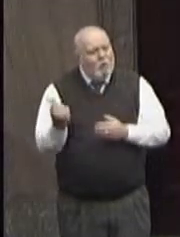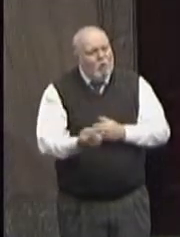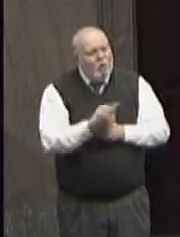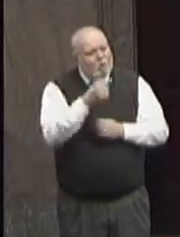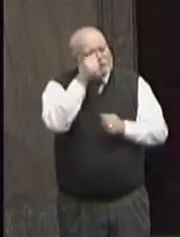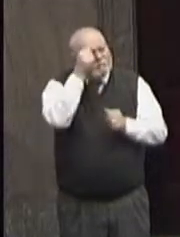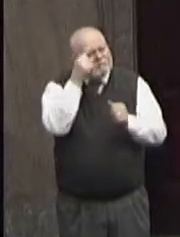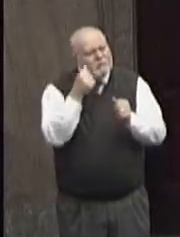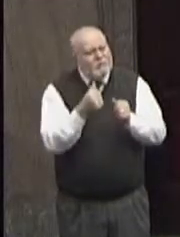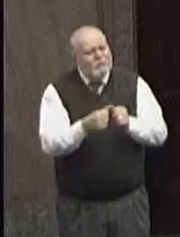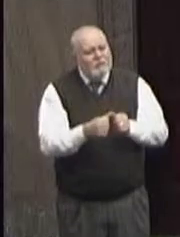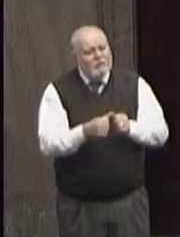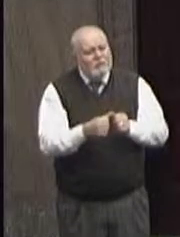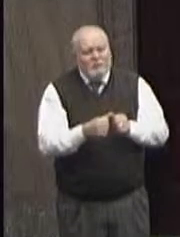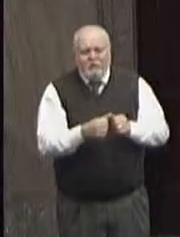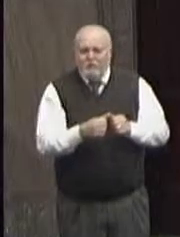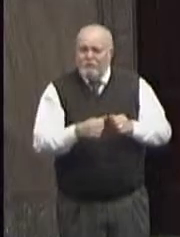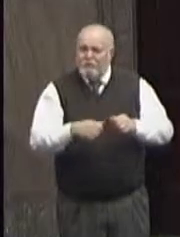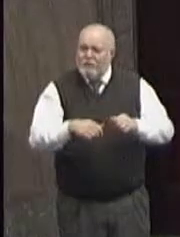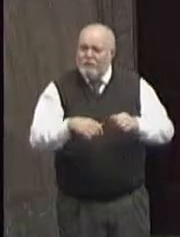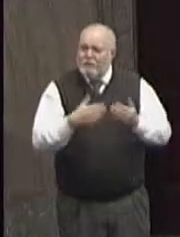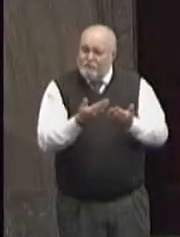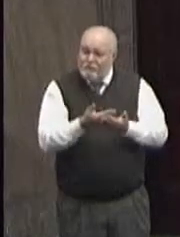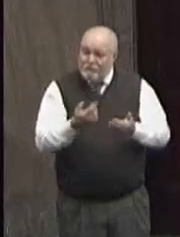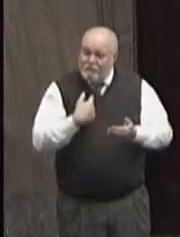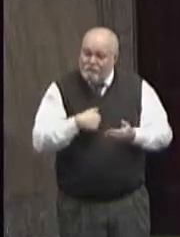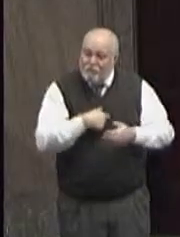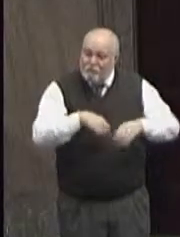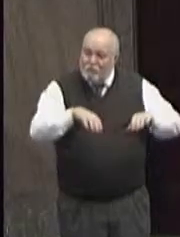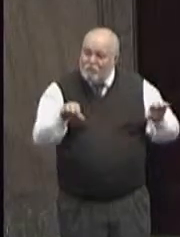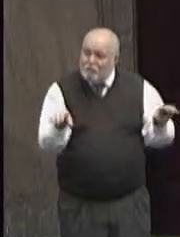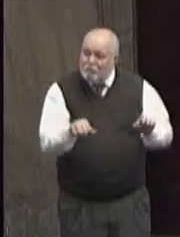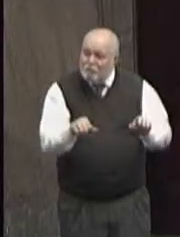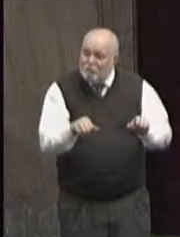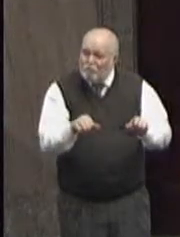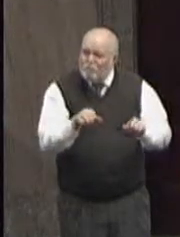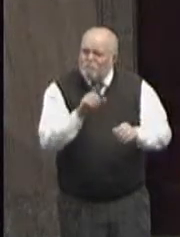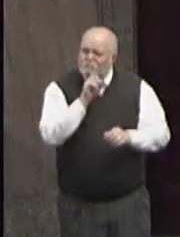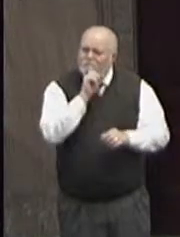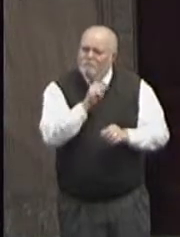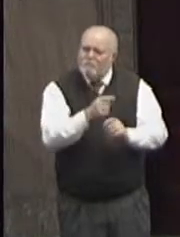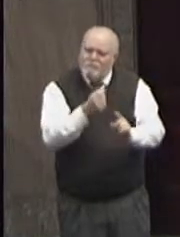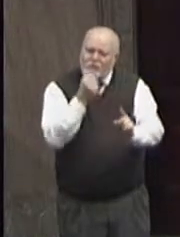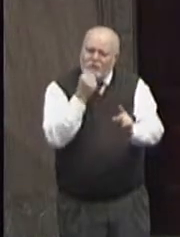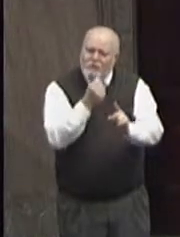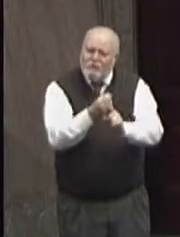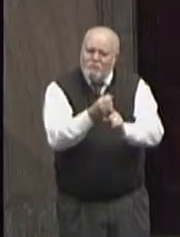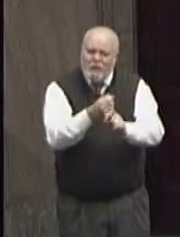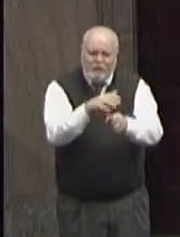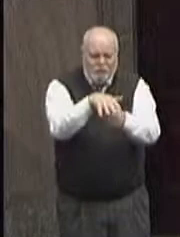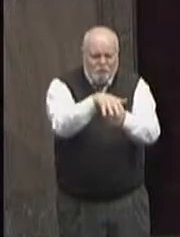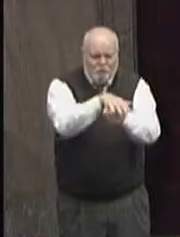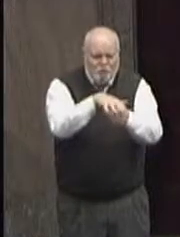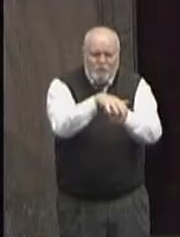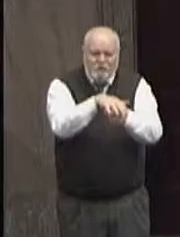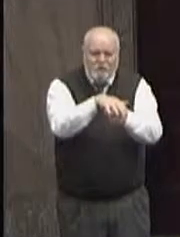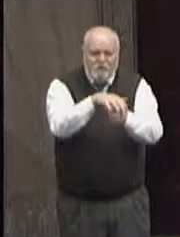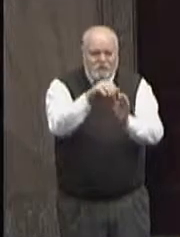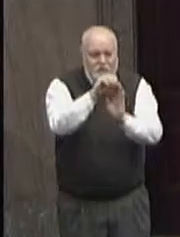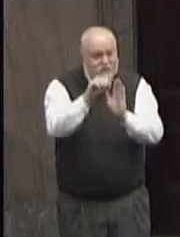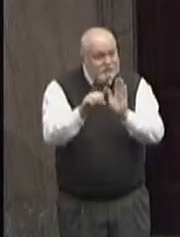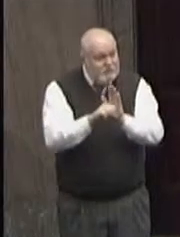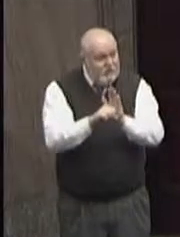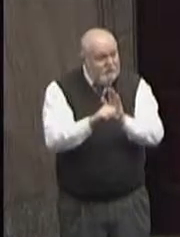that actions we take in our community have the potential to impact our region, our state, our